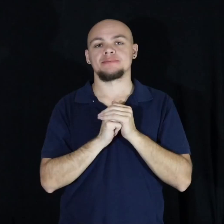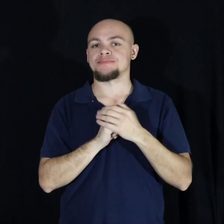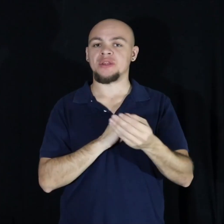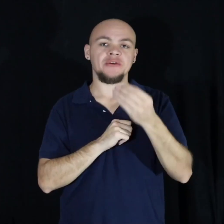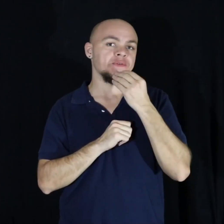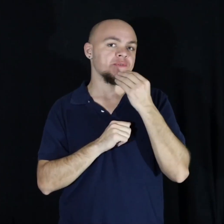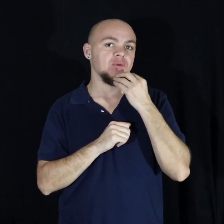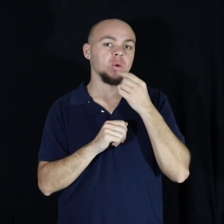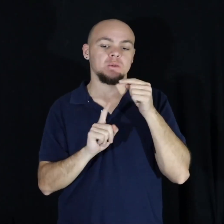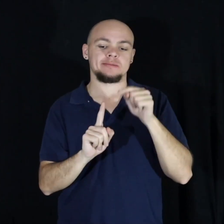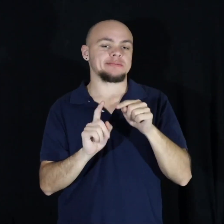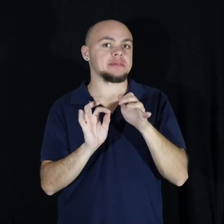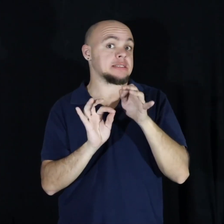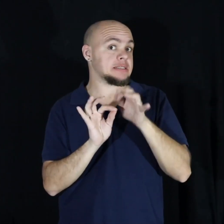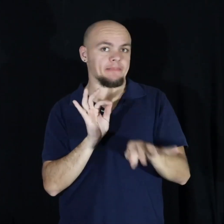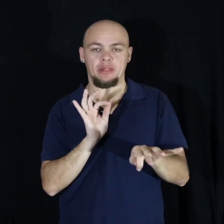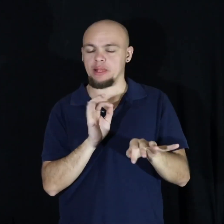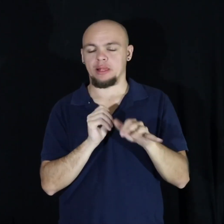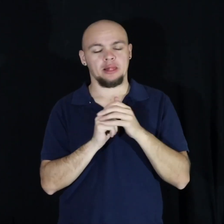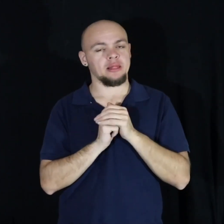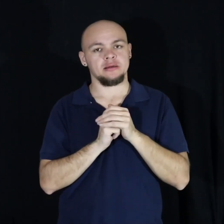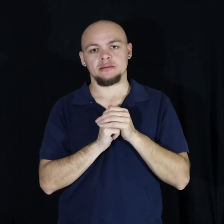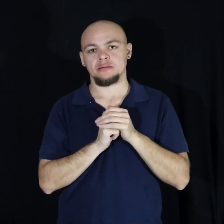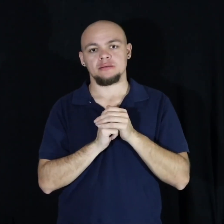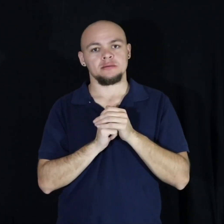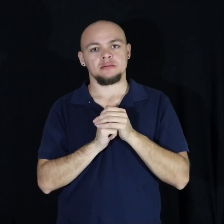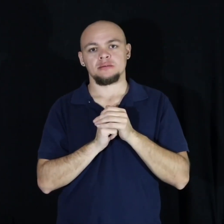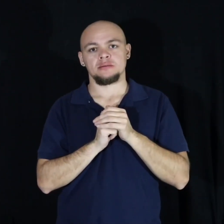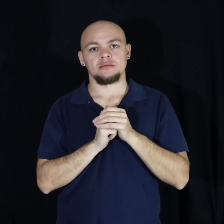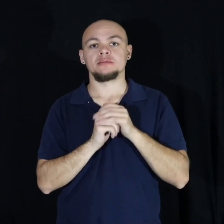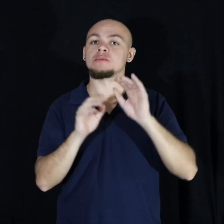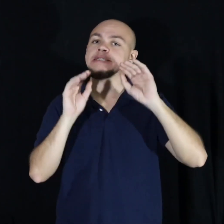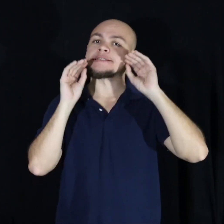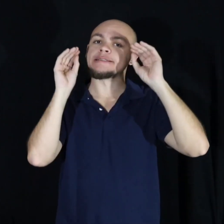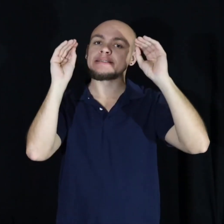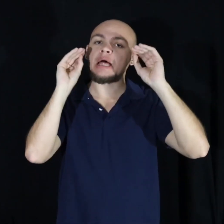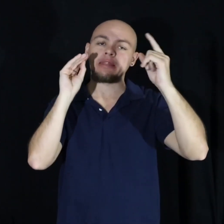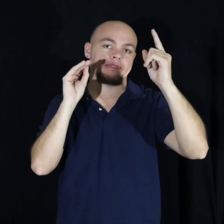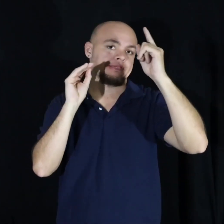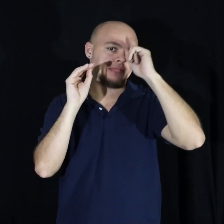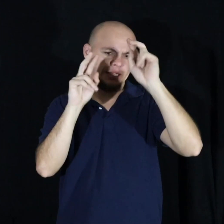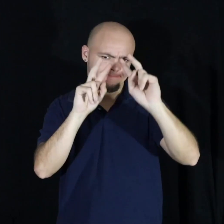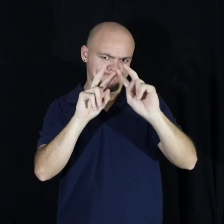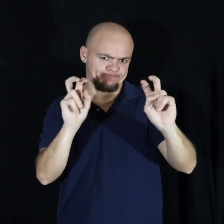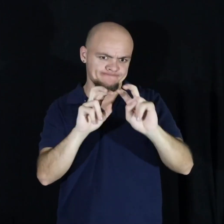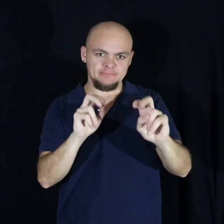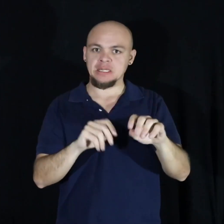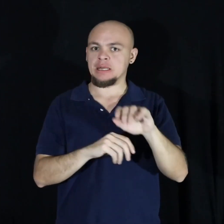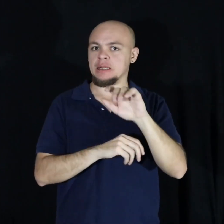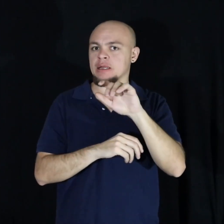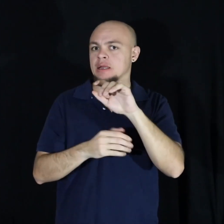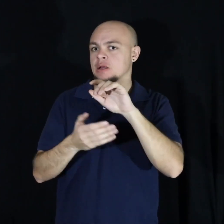just isn't that simple. We're all taught to think critically about